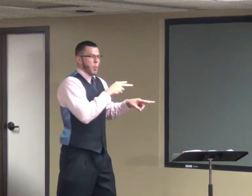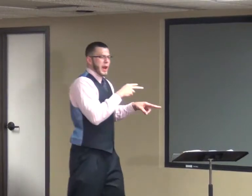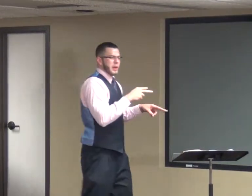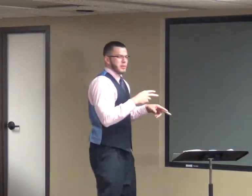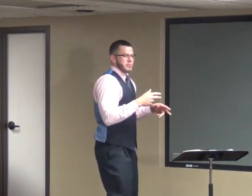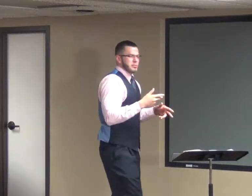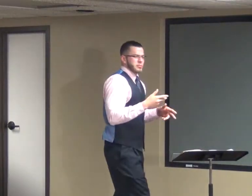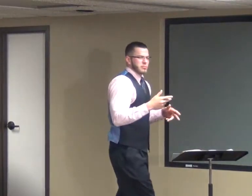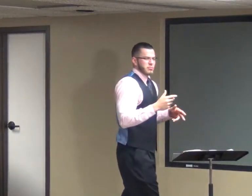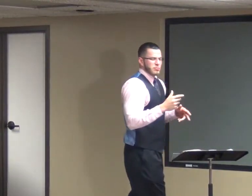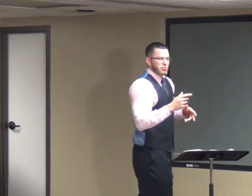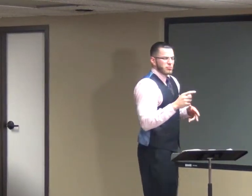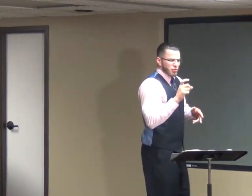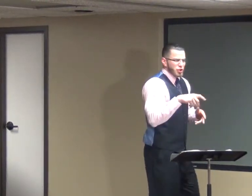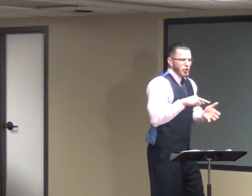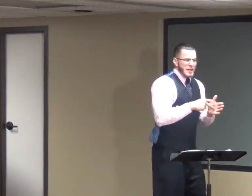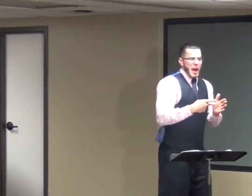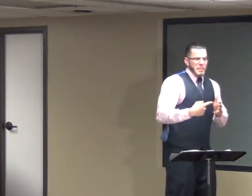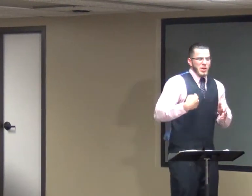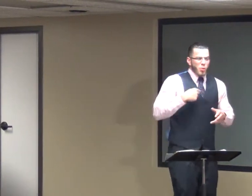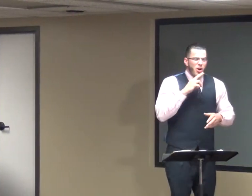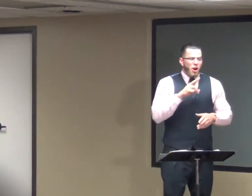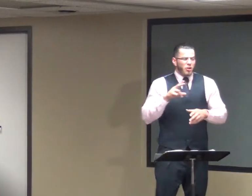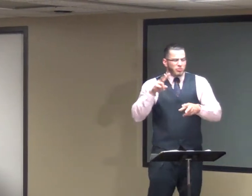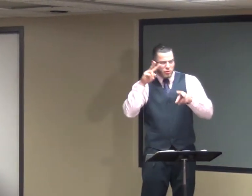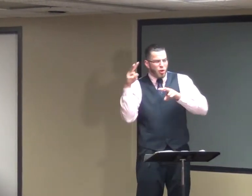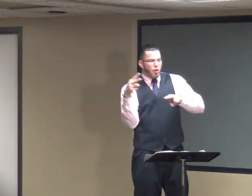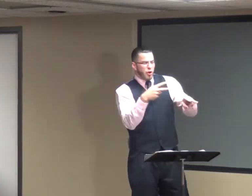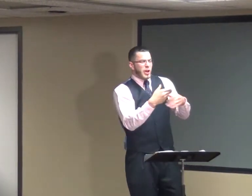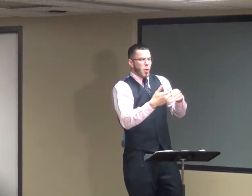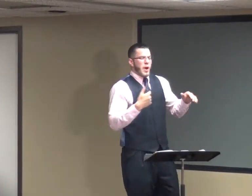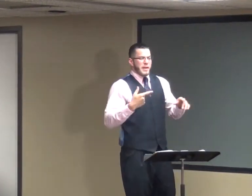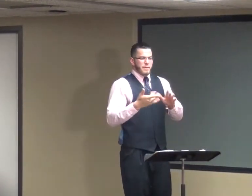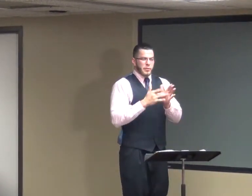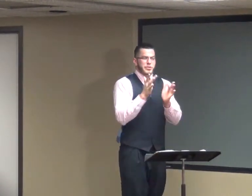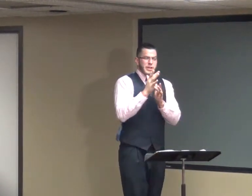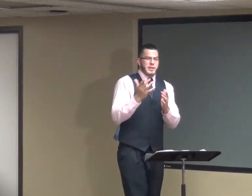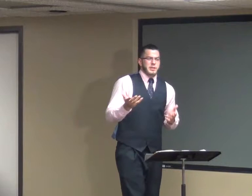away, shouldn't that mean we are looking away from Jesus?